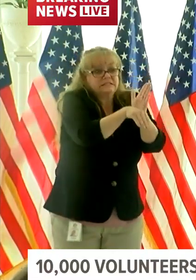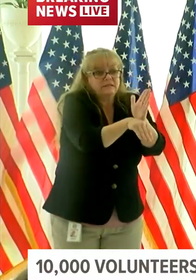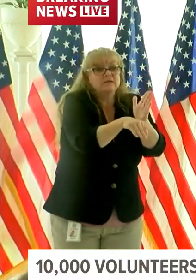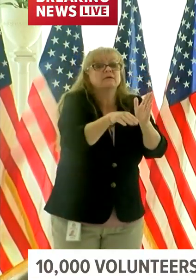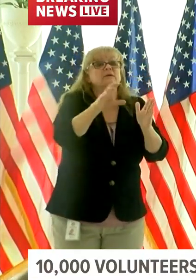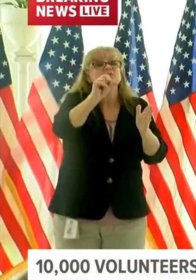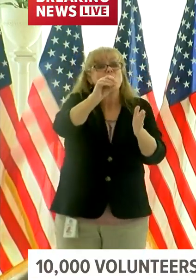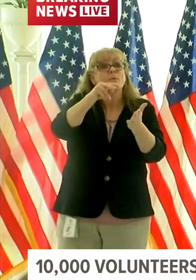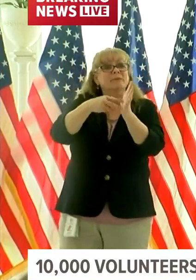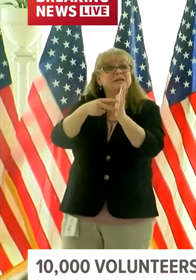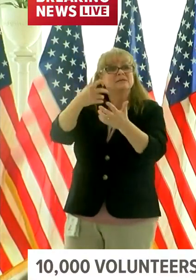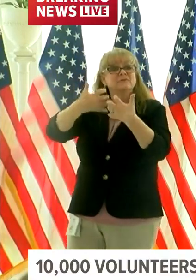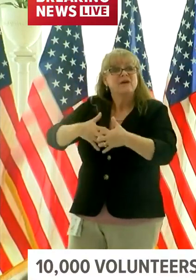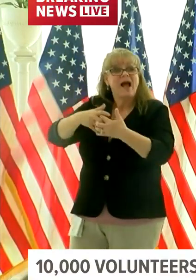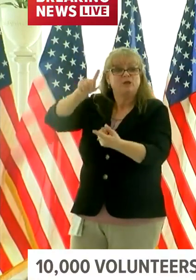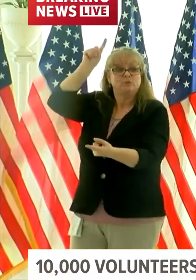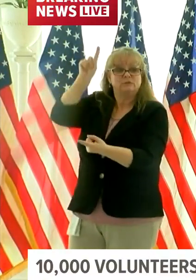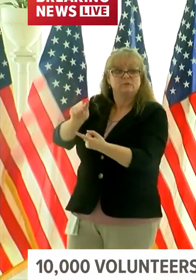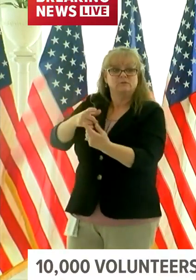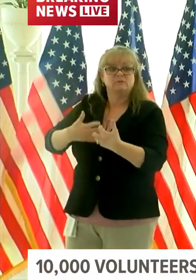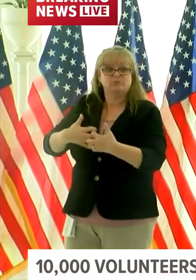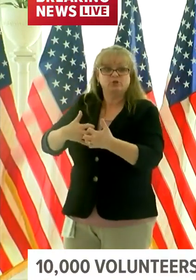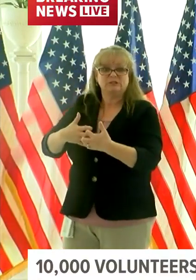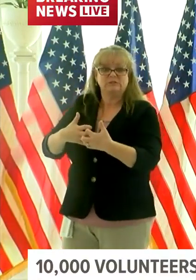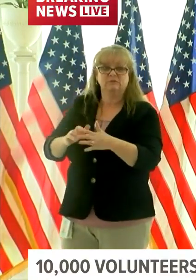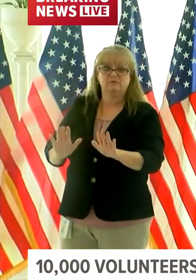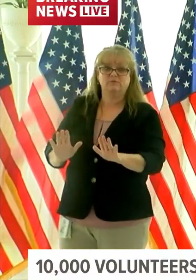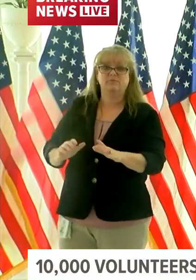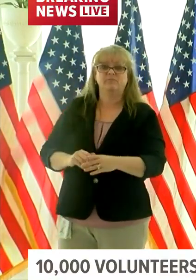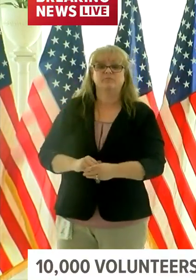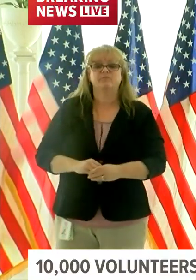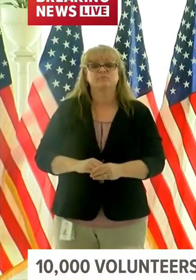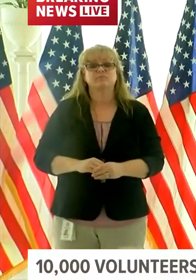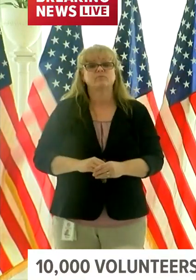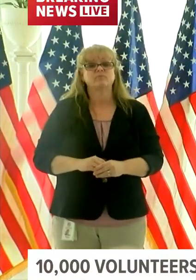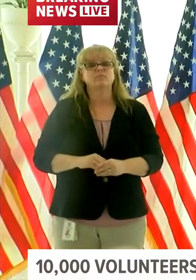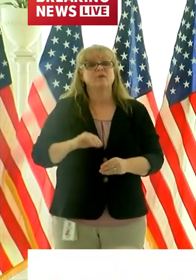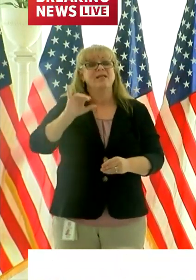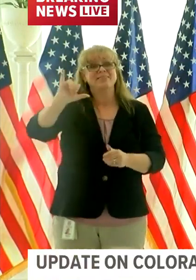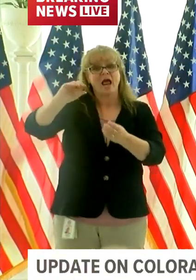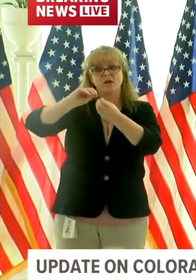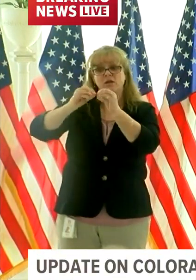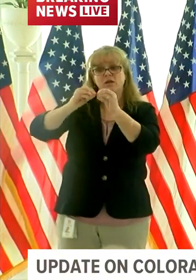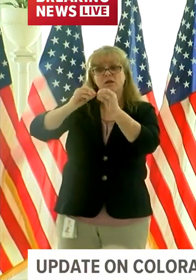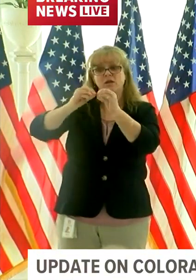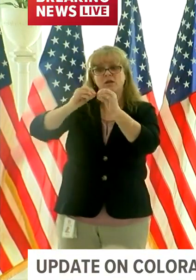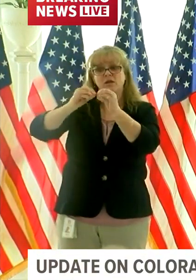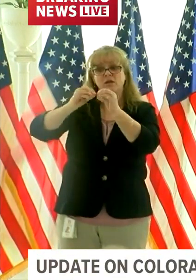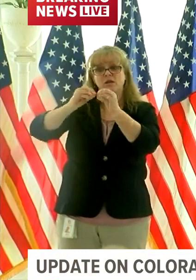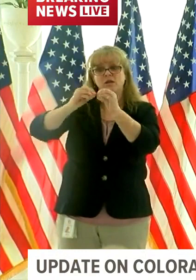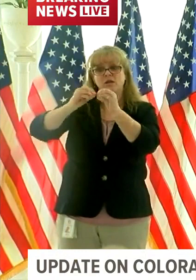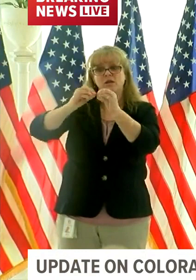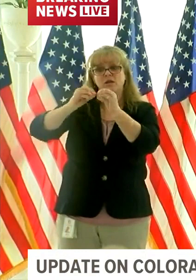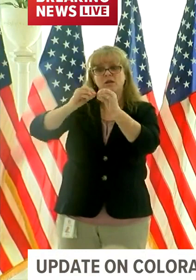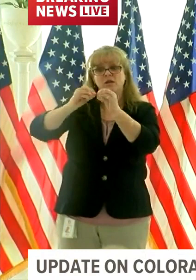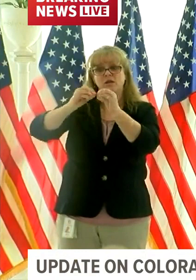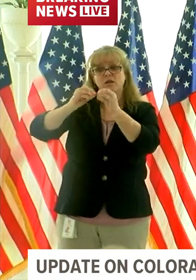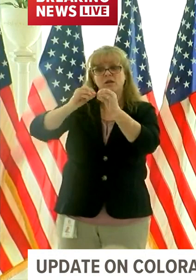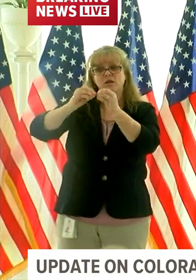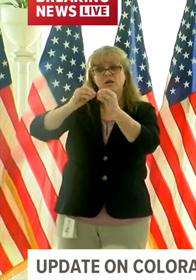activate and adapt events in Colorado. The number of events that we have in Colorado is now about 500